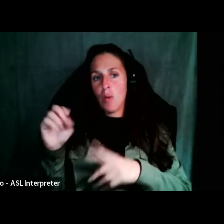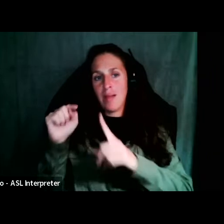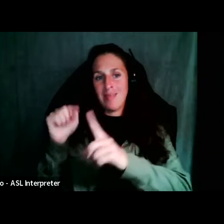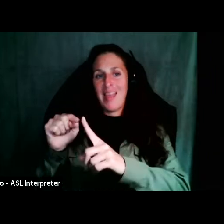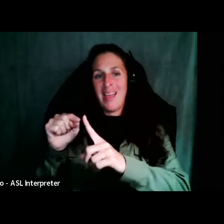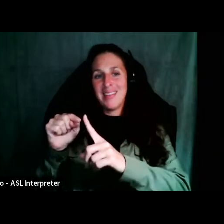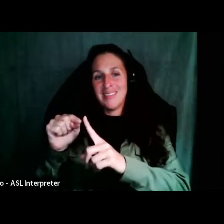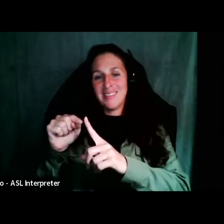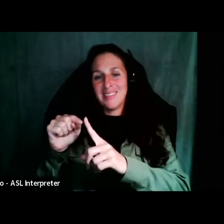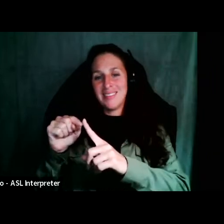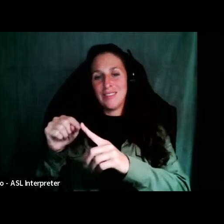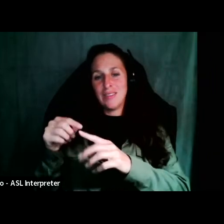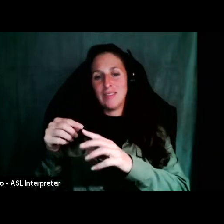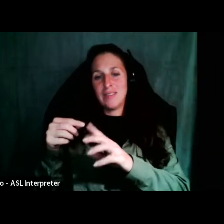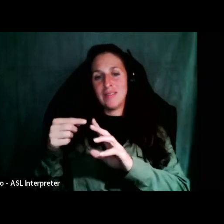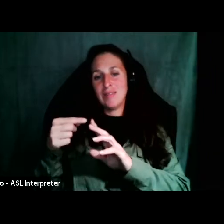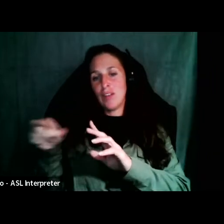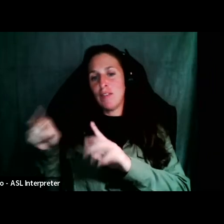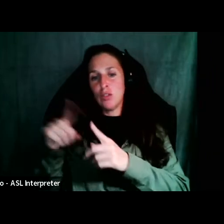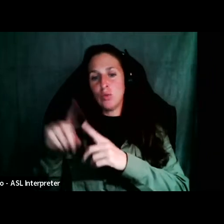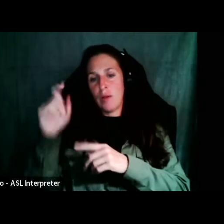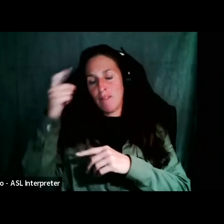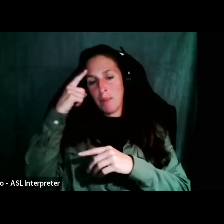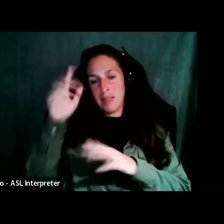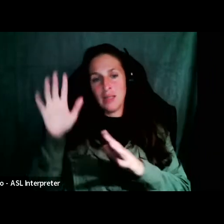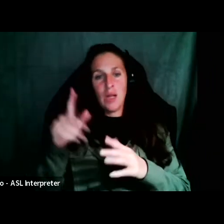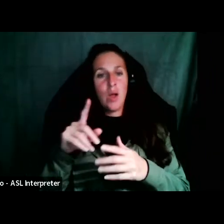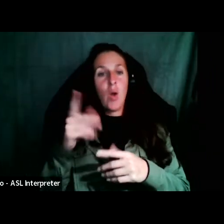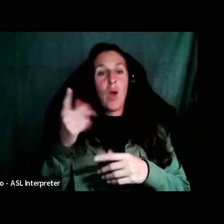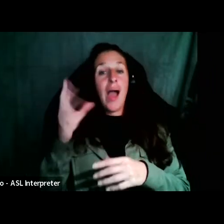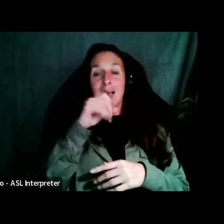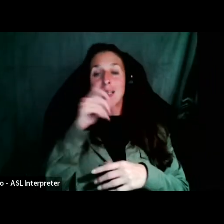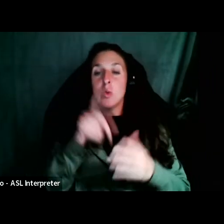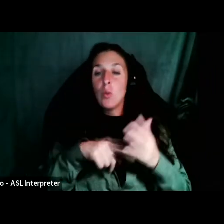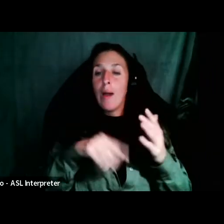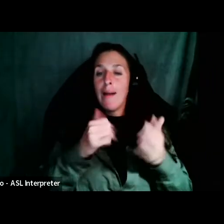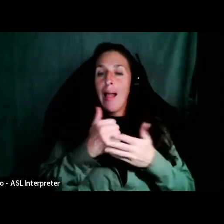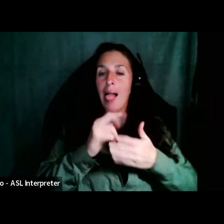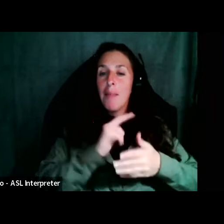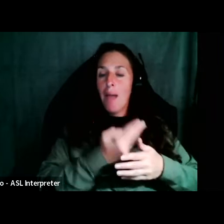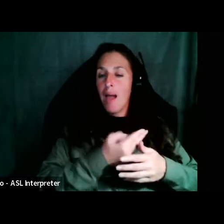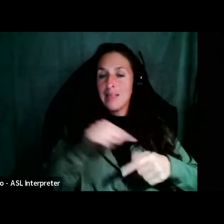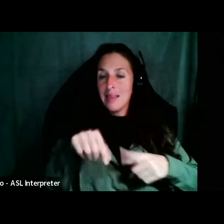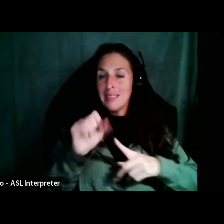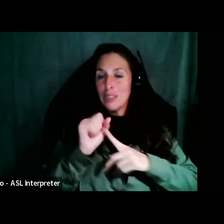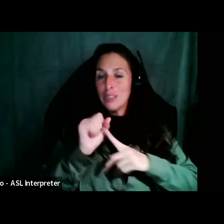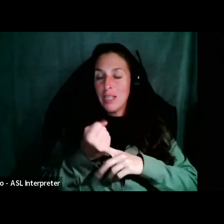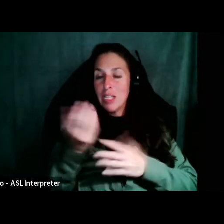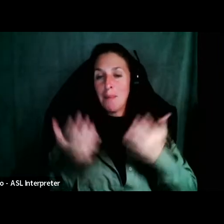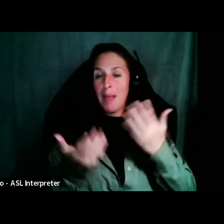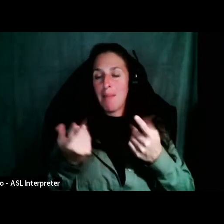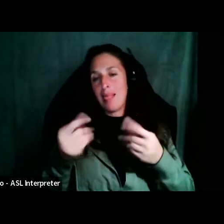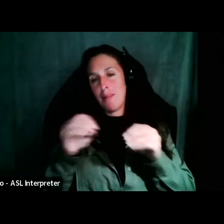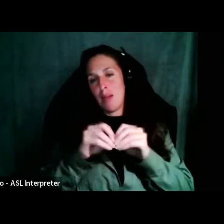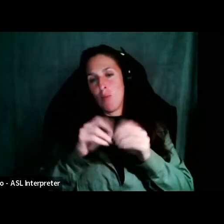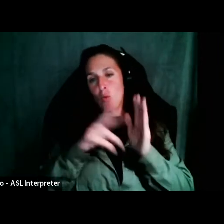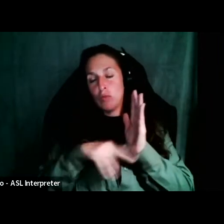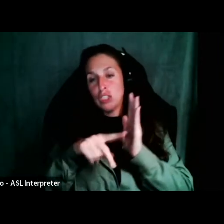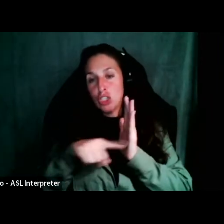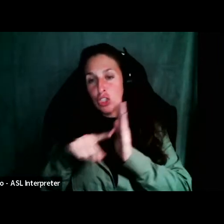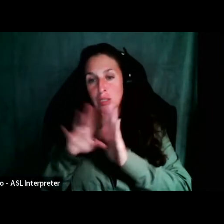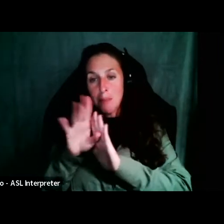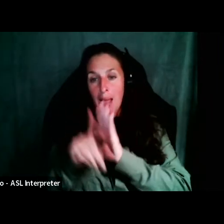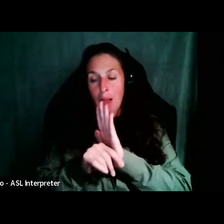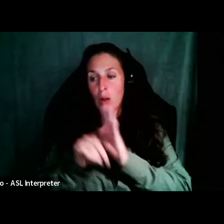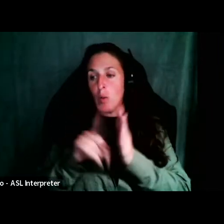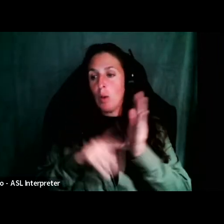governmental. Okay. I guess what would help us in this instance is maybe a little bit more research background of what you're talking about.